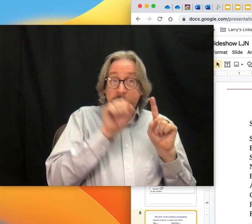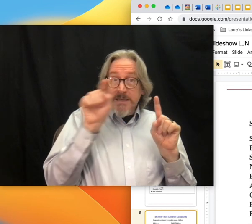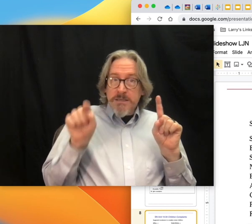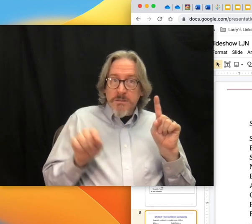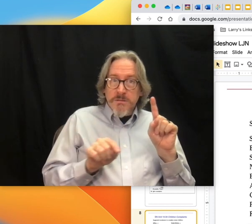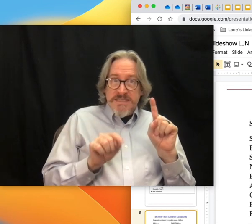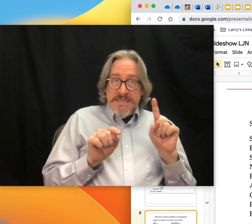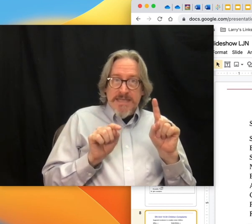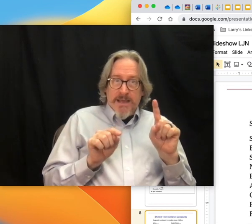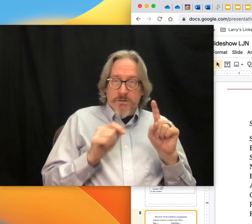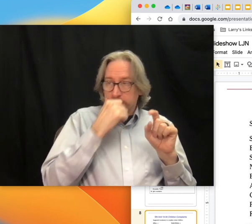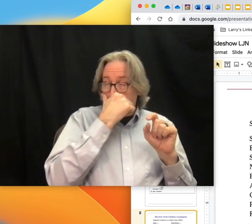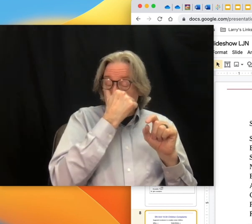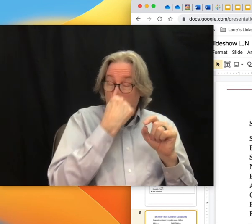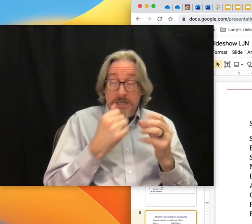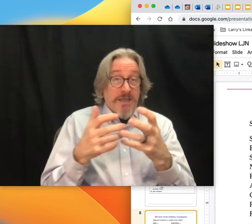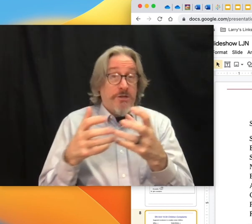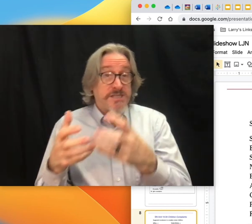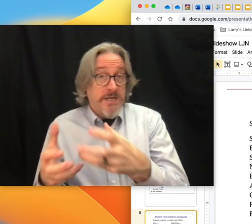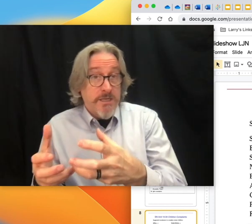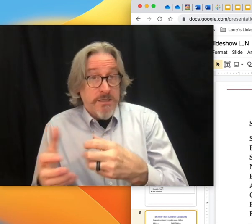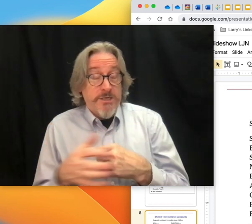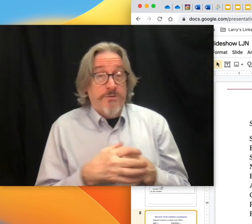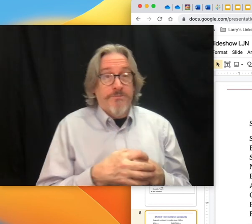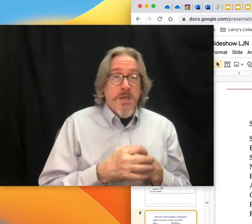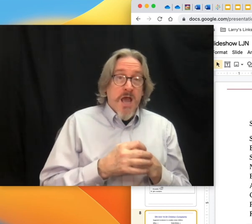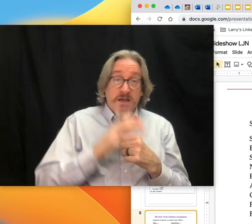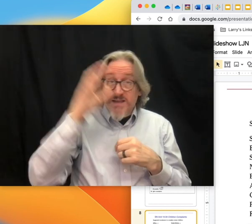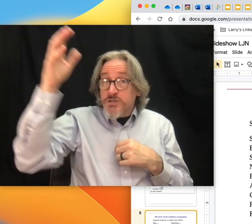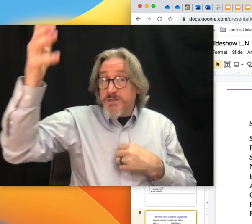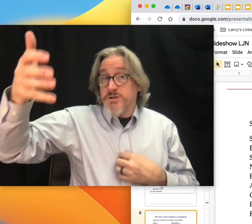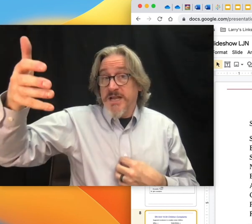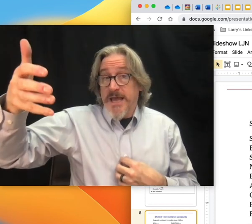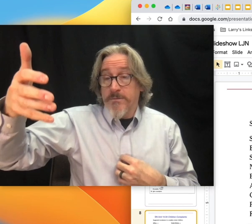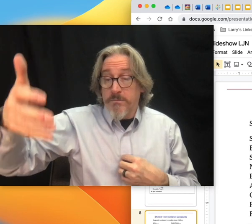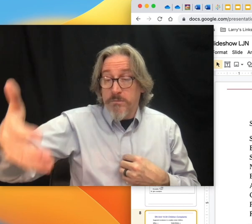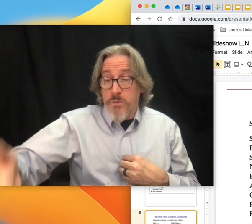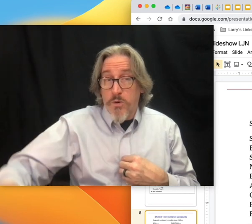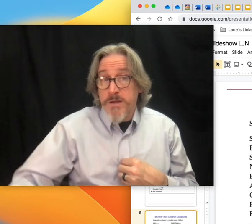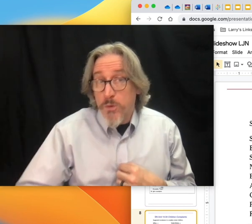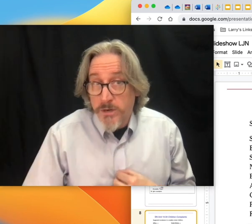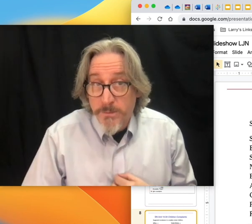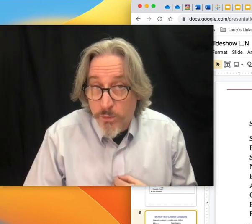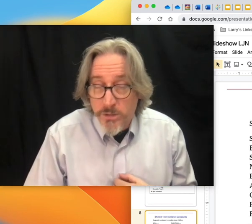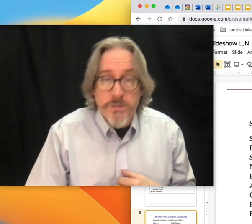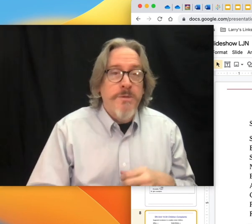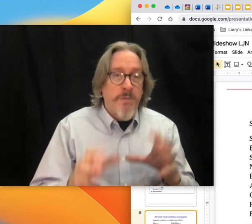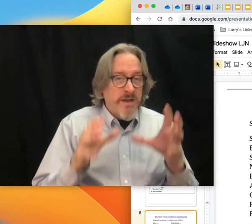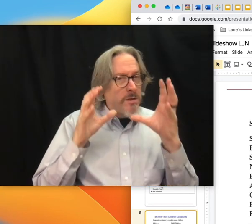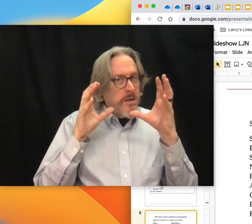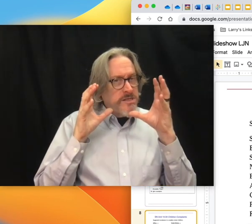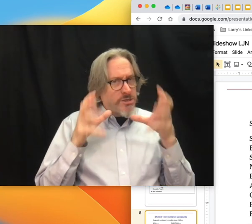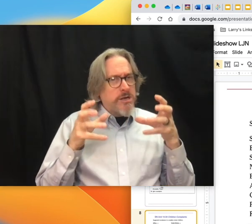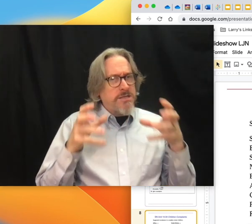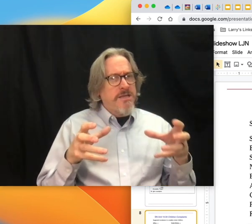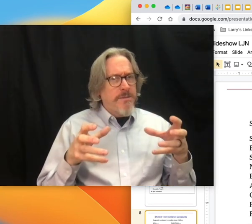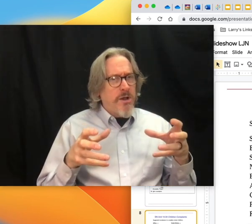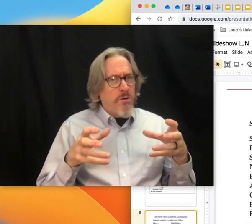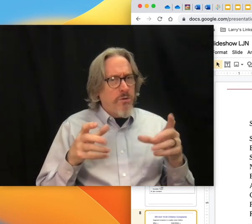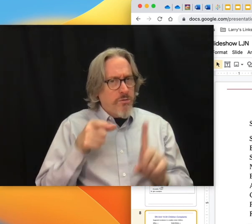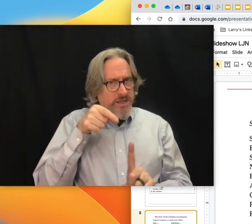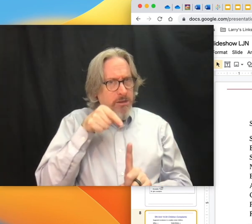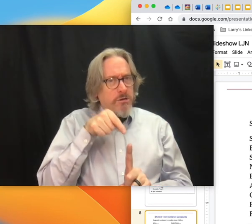those little details really make your signing clear. Eventually, they're going to get more and more important, but starting